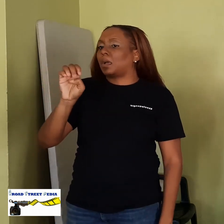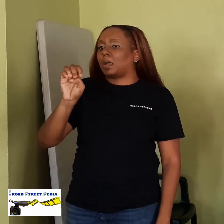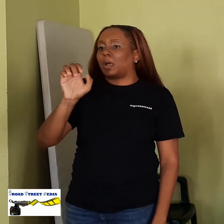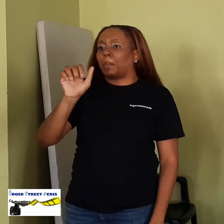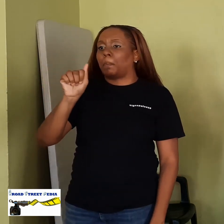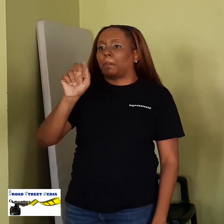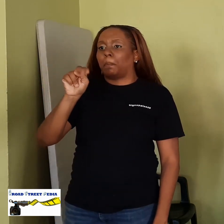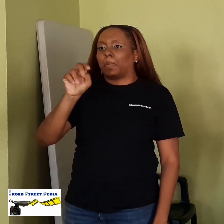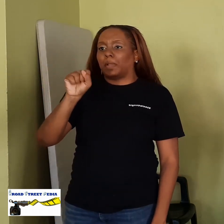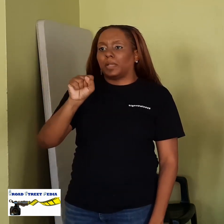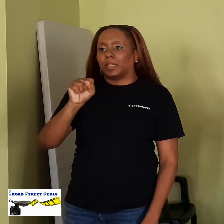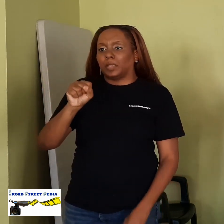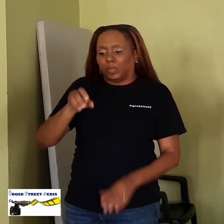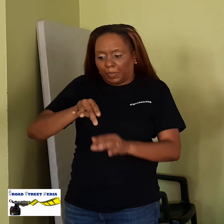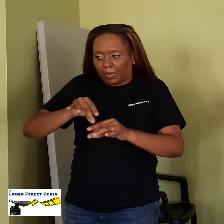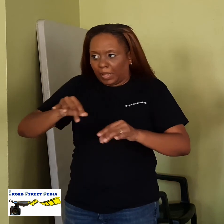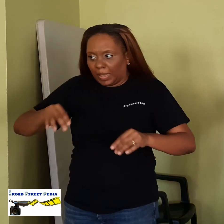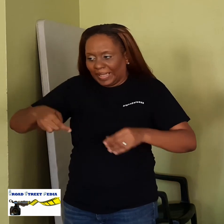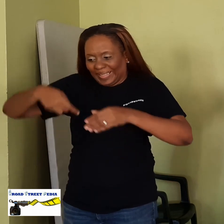the soil.